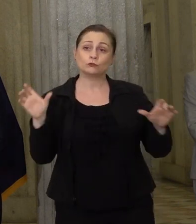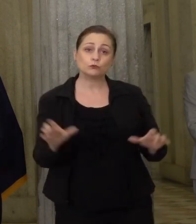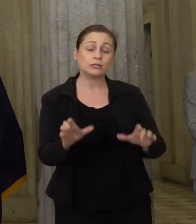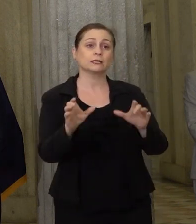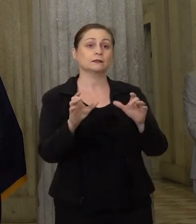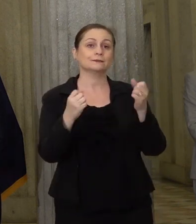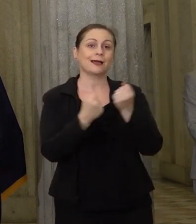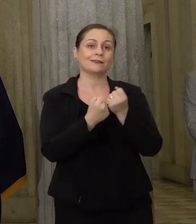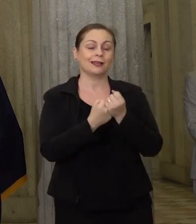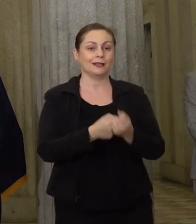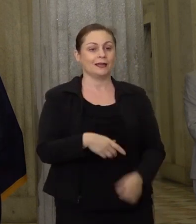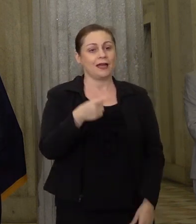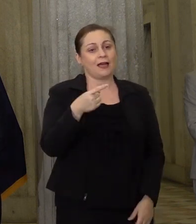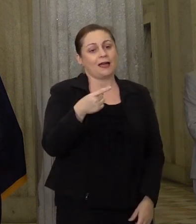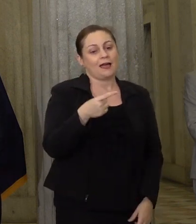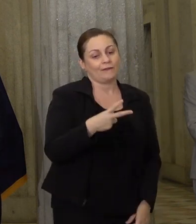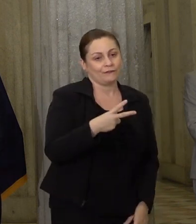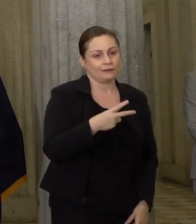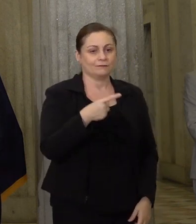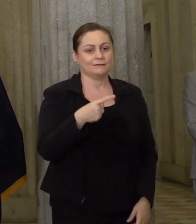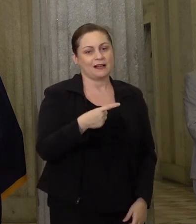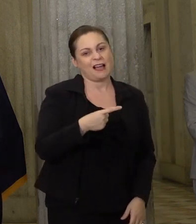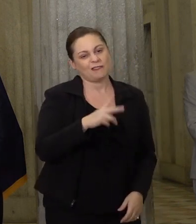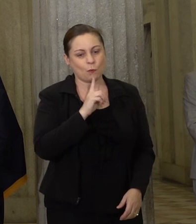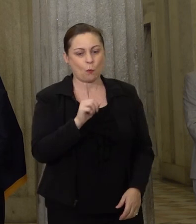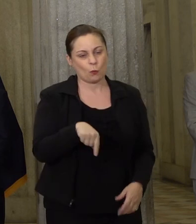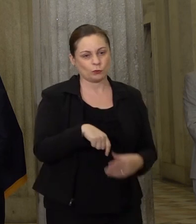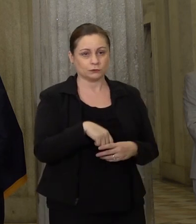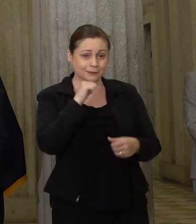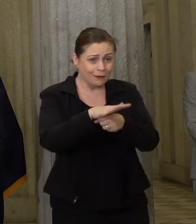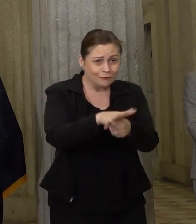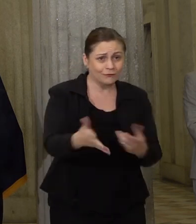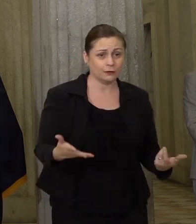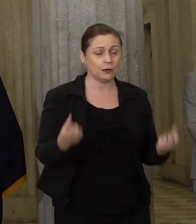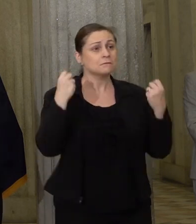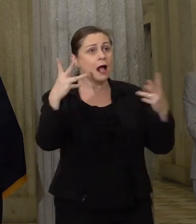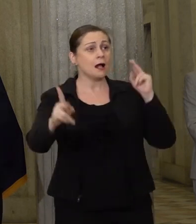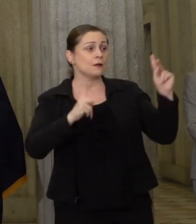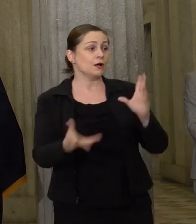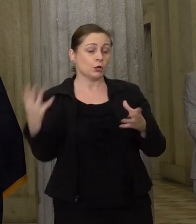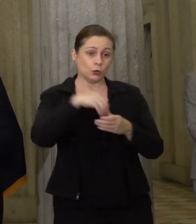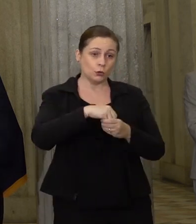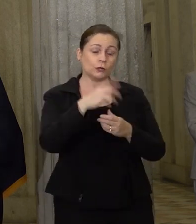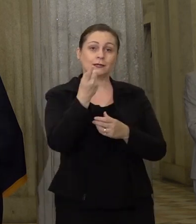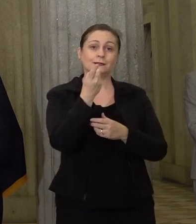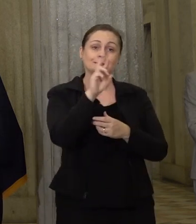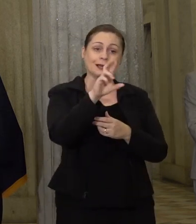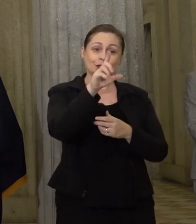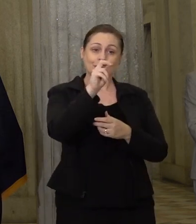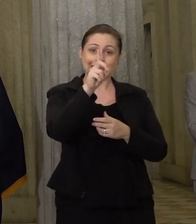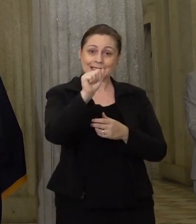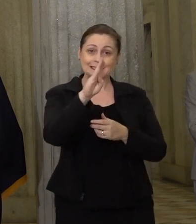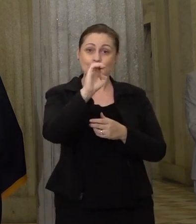advocating half measures that don't get to the root of the problem, despite many people, including Dr. Linda Bell-McMaster, Dr.